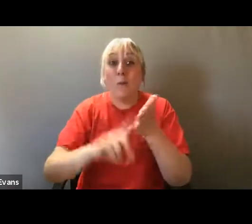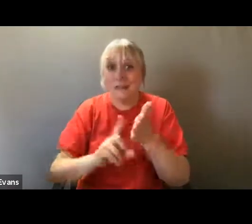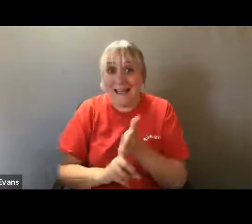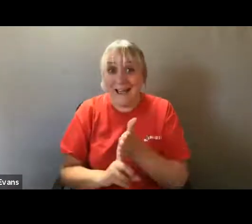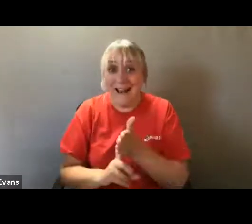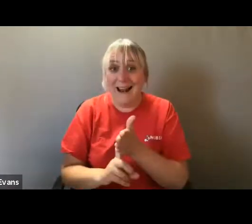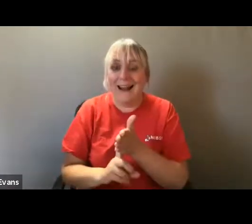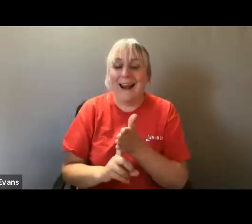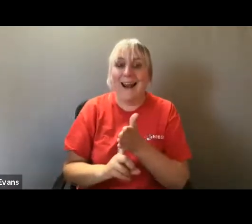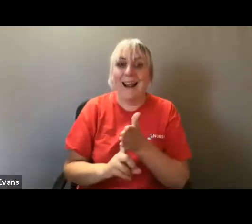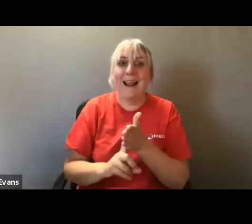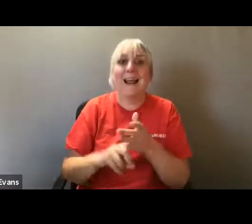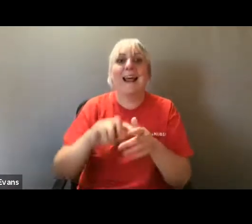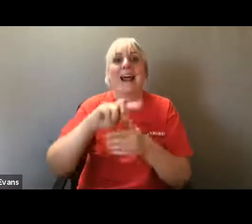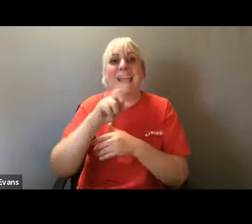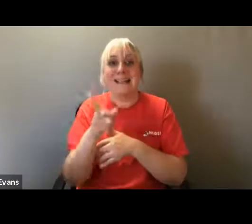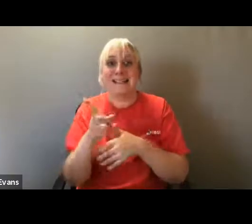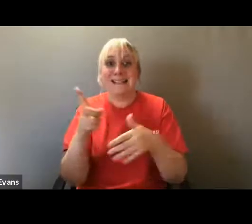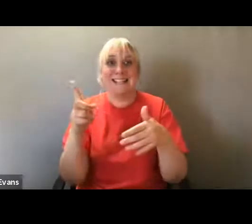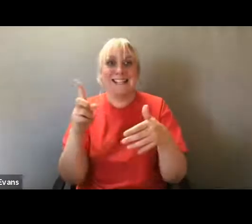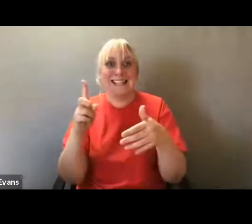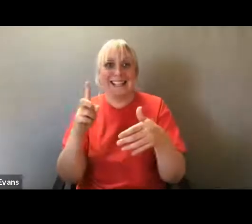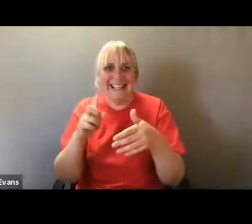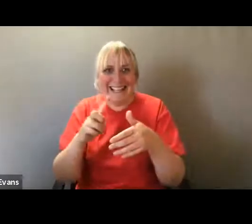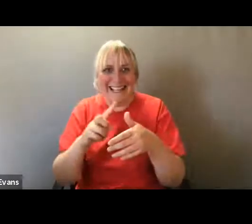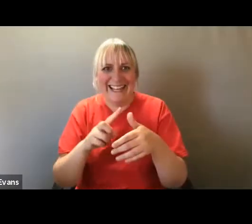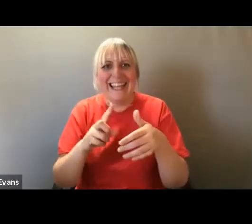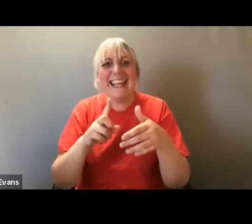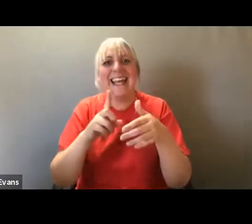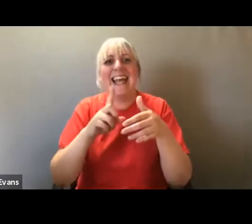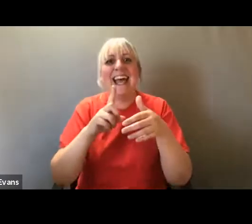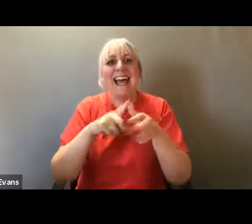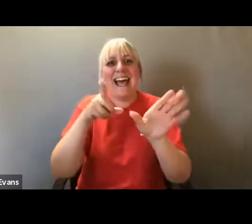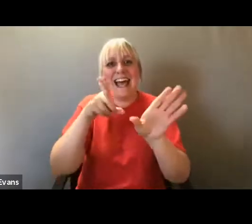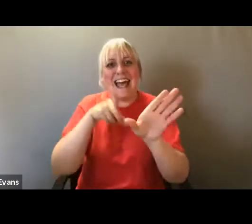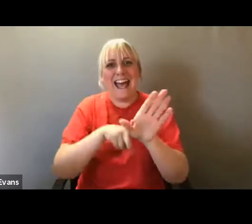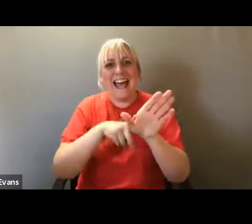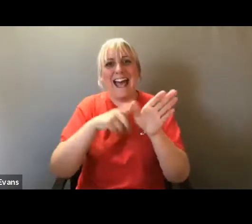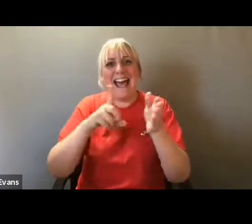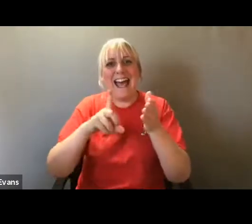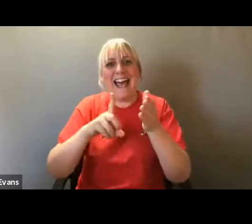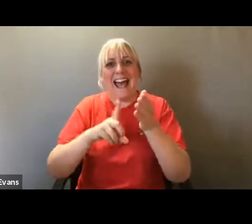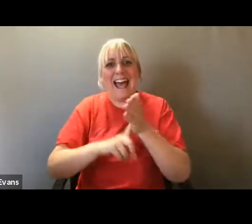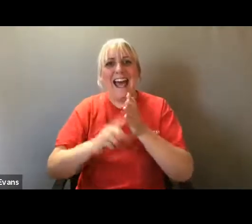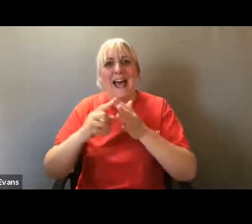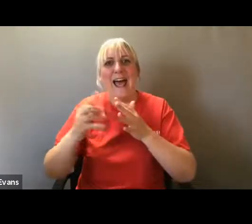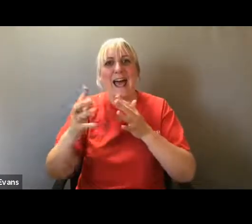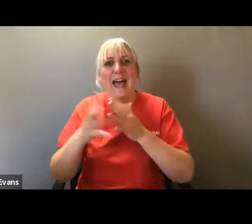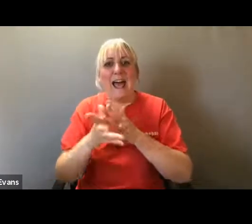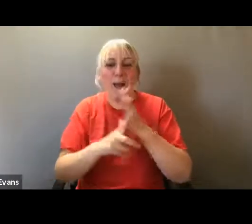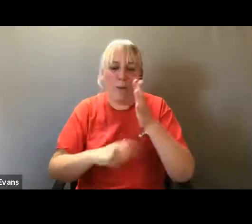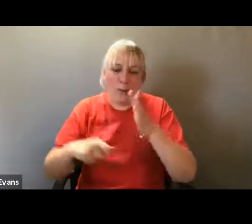Waddell, and Aylward, which is Aylward,